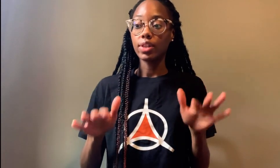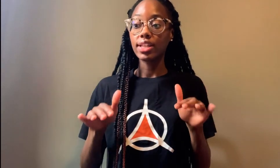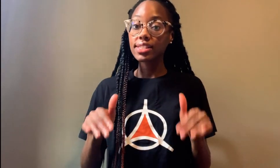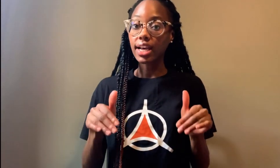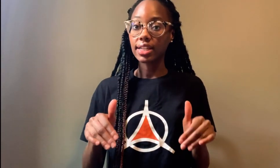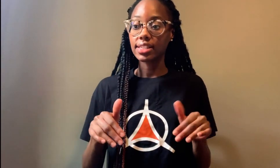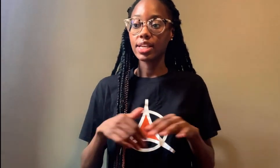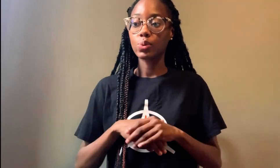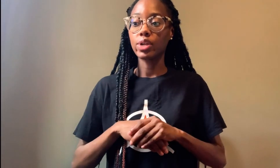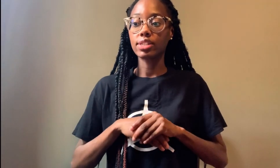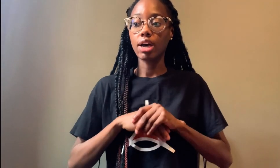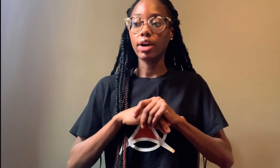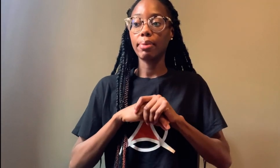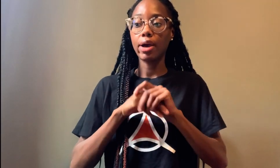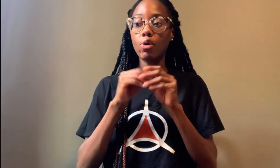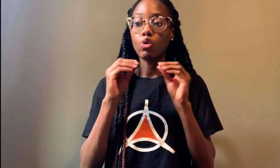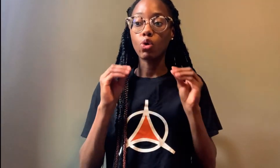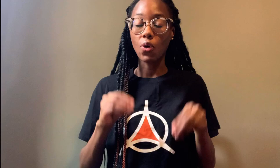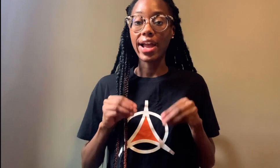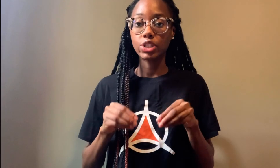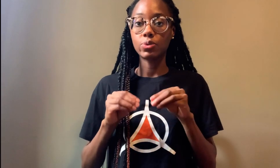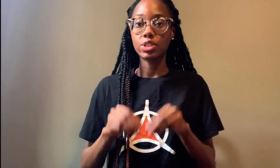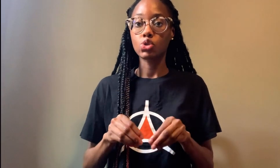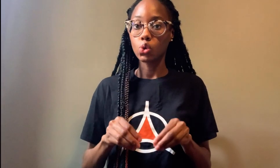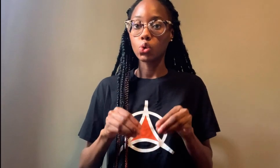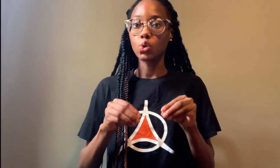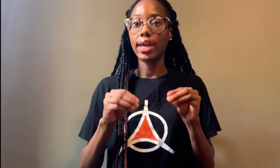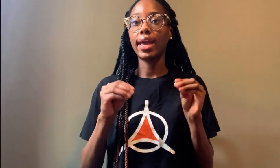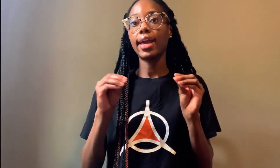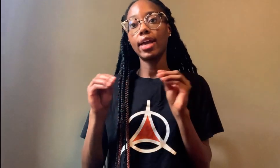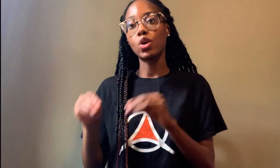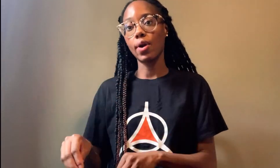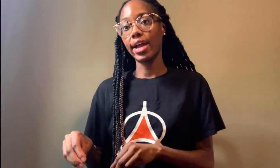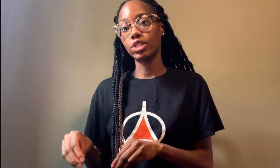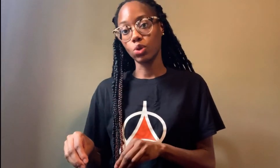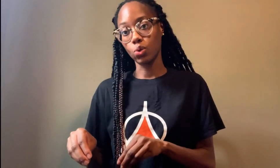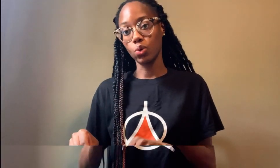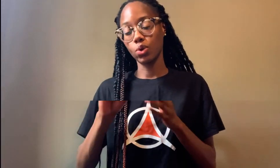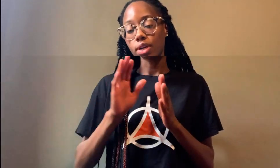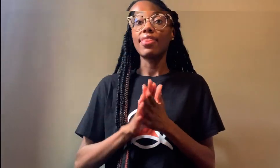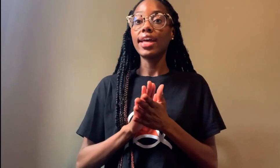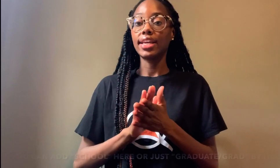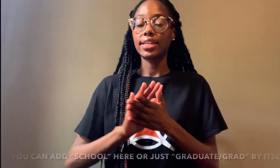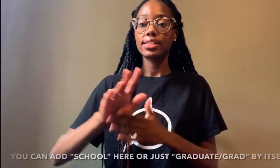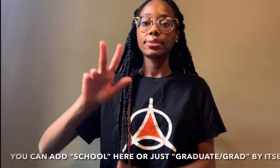this context, we are talking about graduate school, aka grad school. And that is